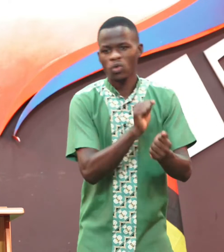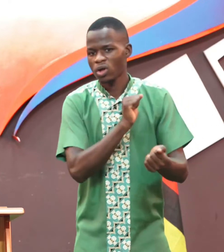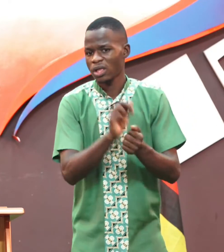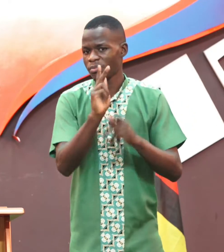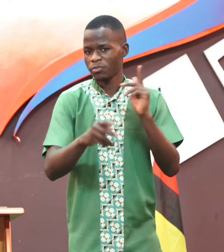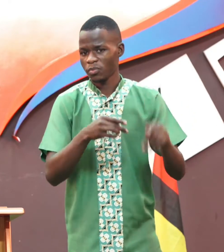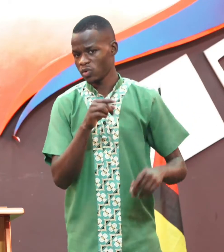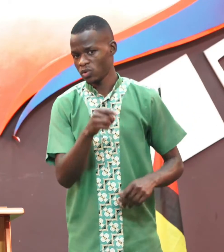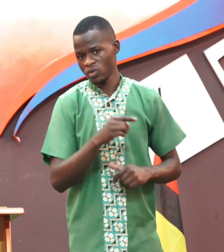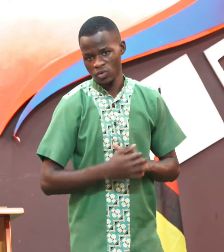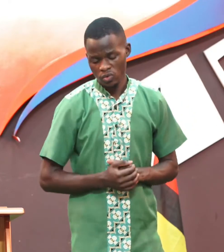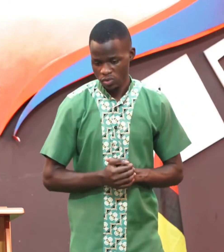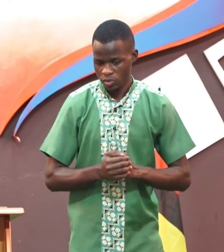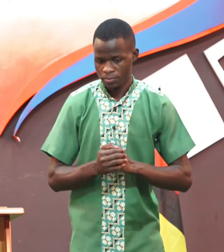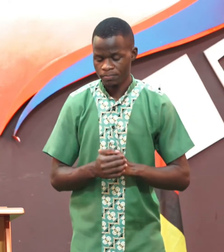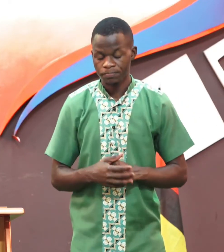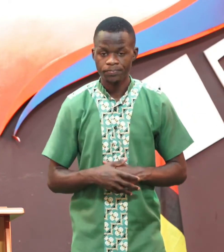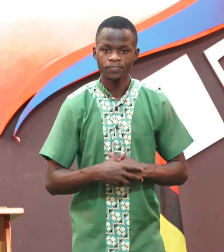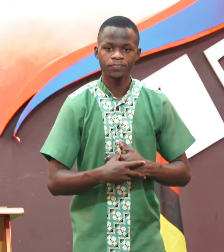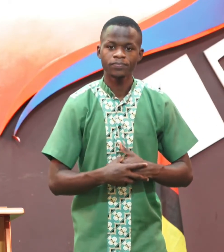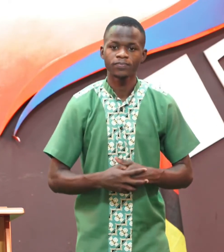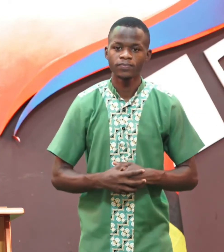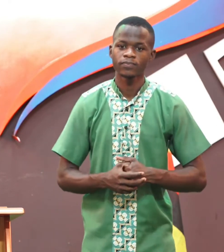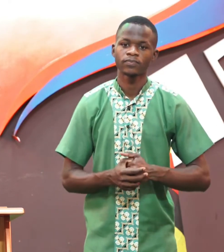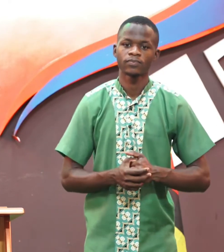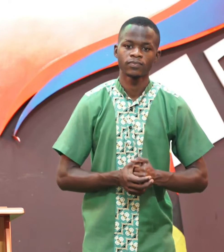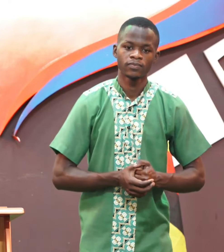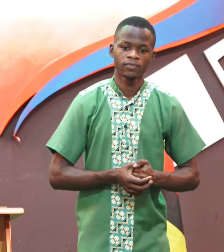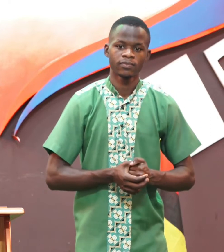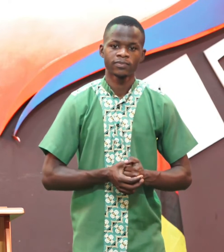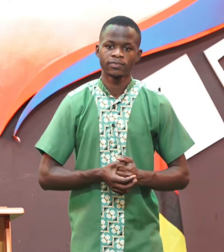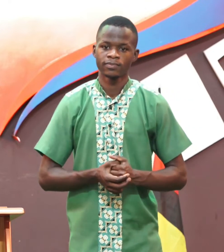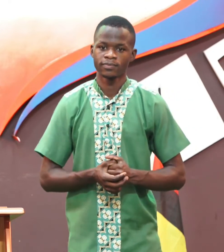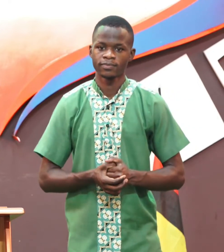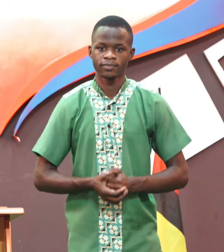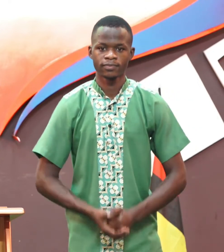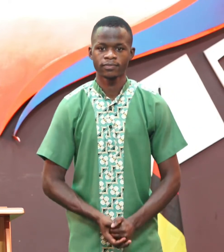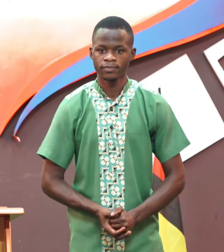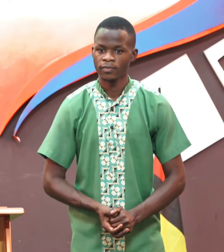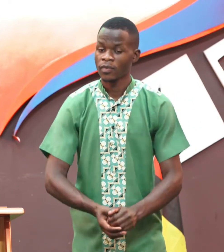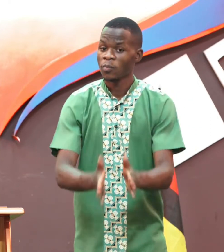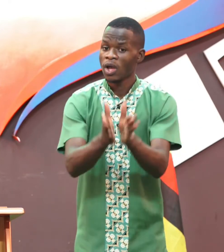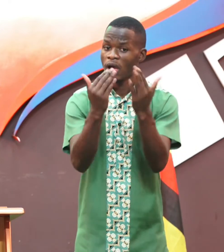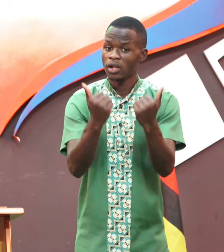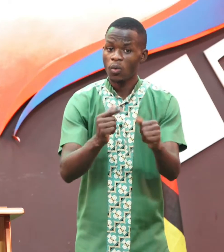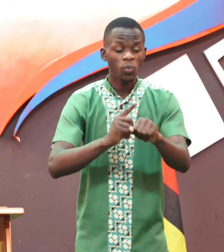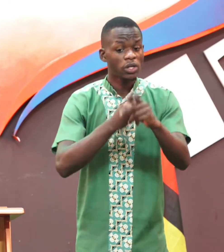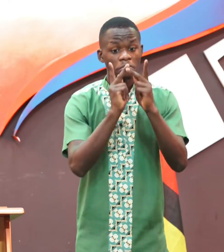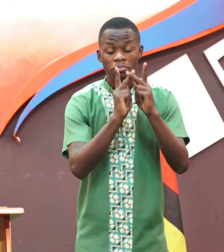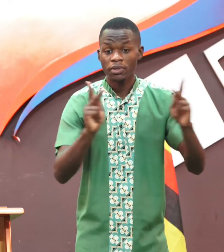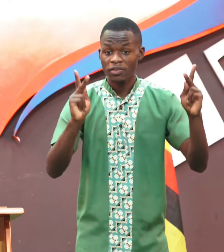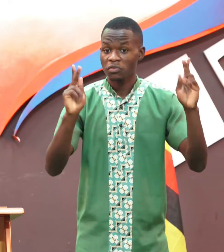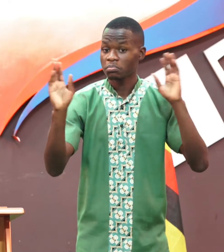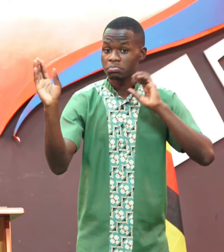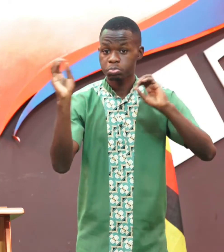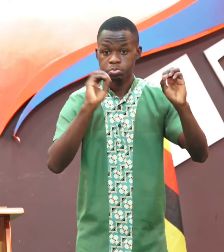mindful that people are going to hearken to what I'm saying. Am I going to be nurturing or building them up or am I going to break them? Nga temuli mirembe. And